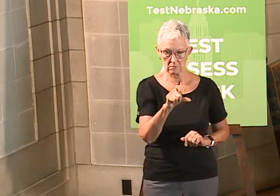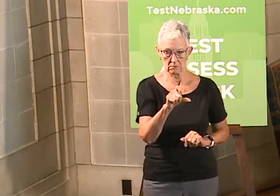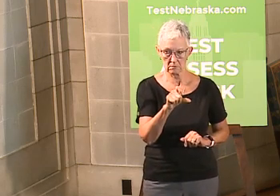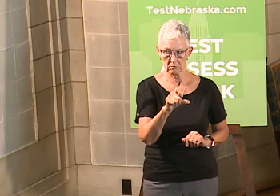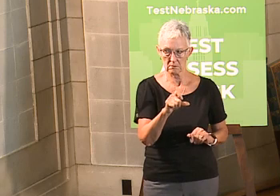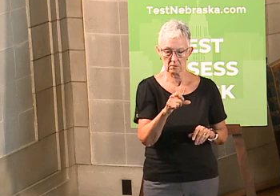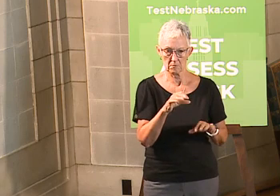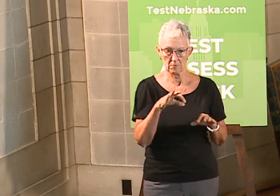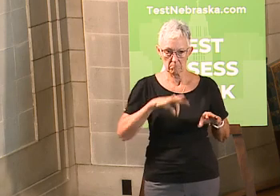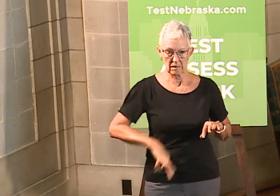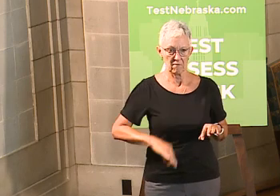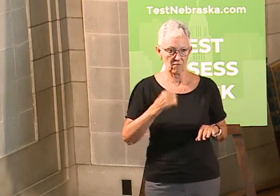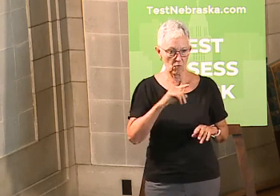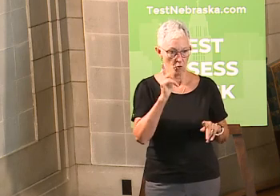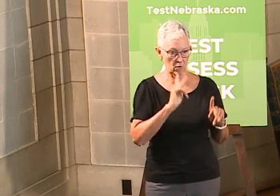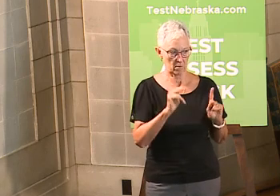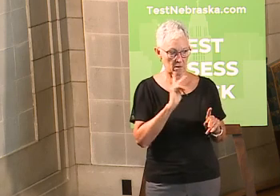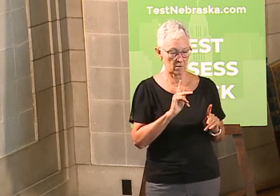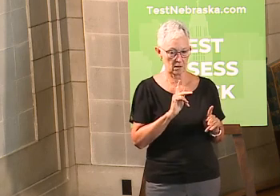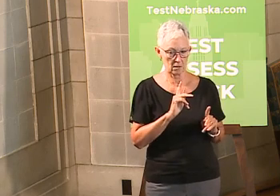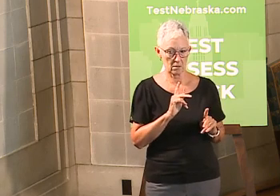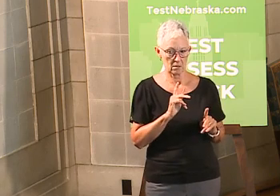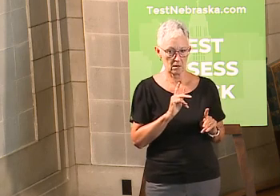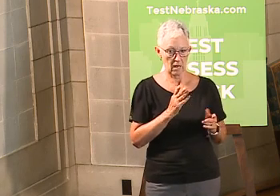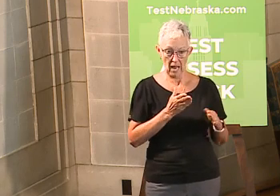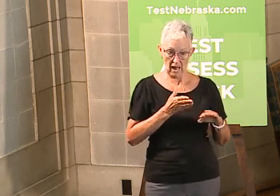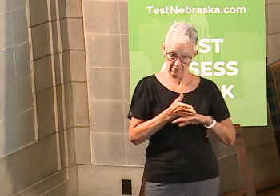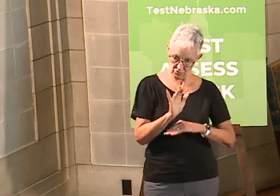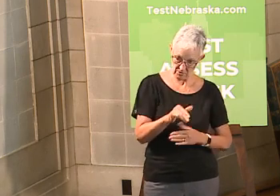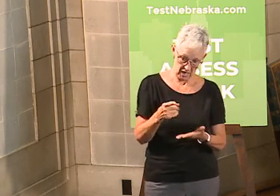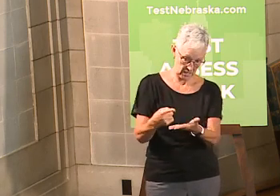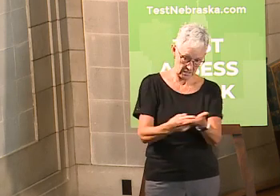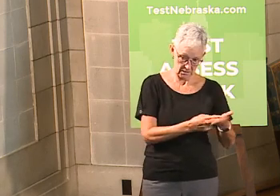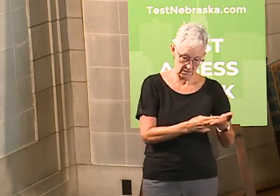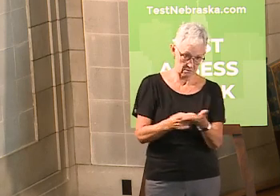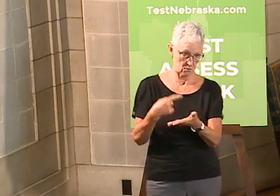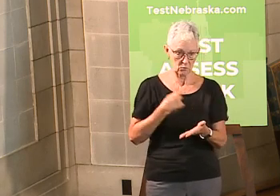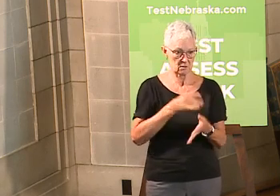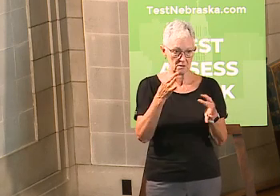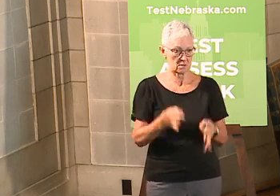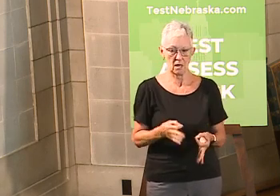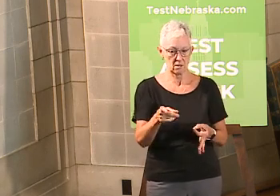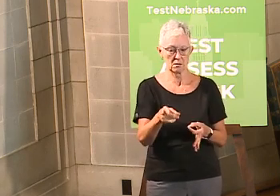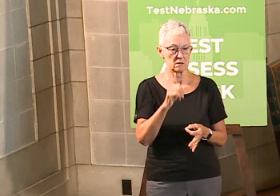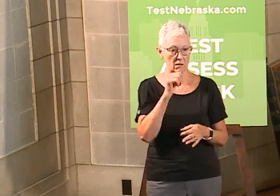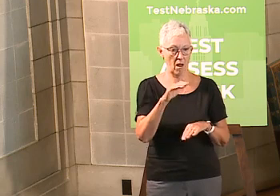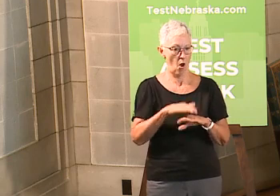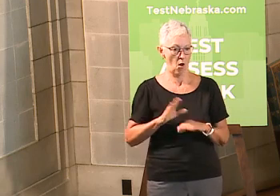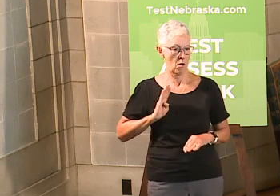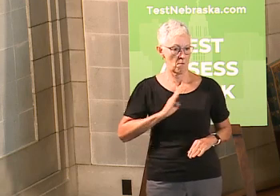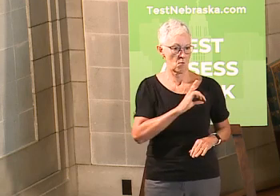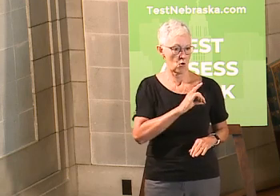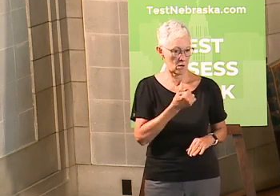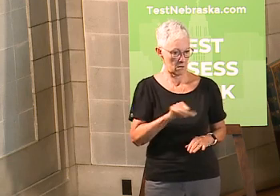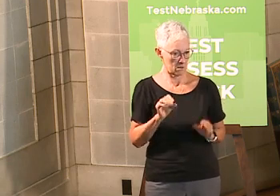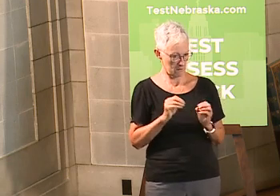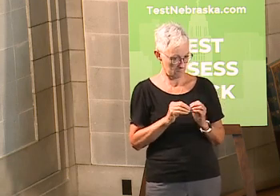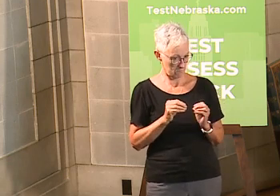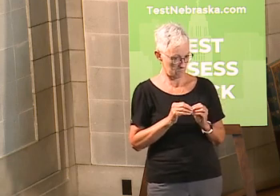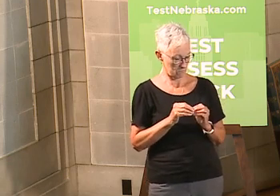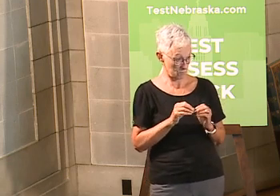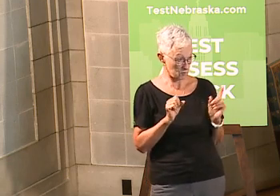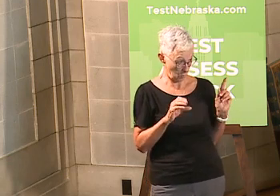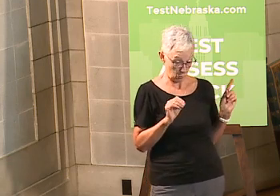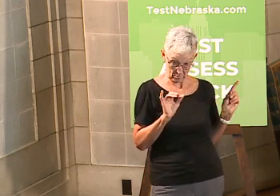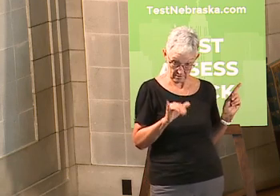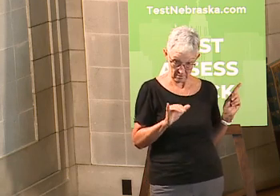conversation, we decided that Jerry wasn't going to be on the board and that I would appoint somebody else. Would you say it was political pressure?